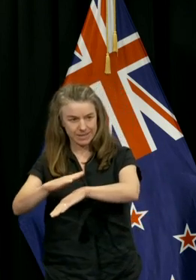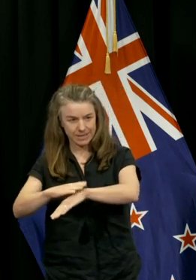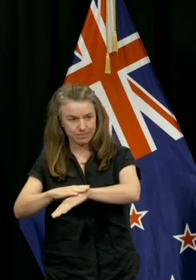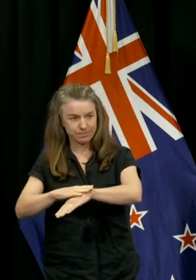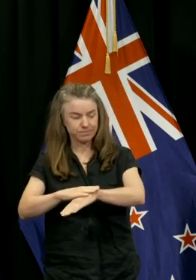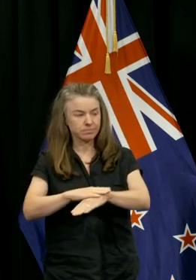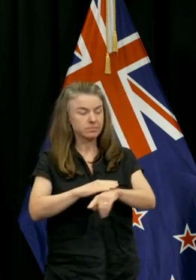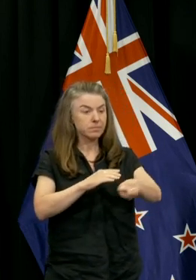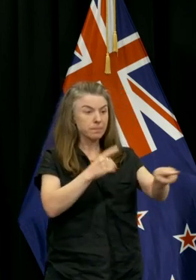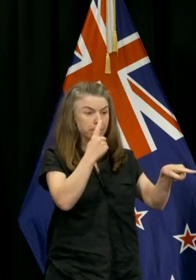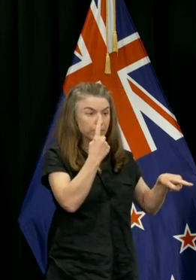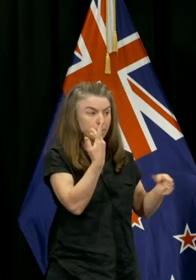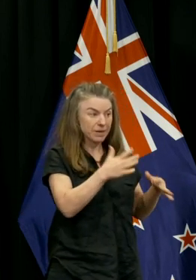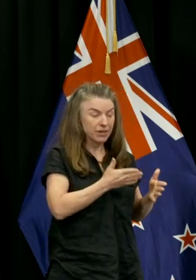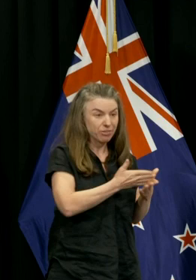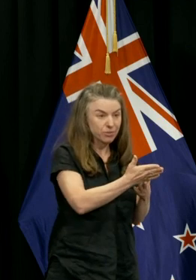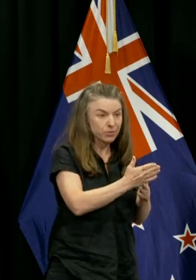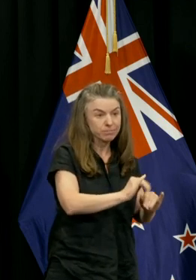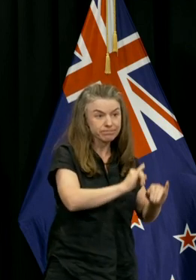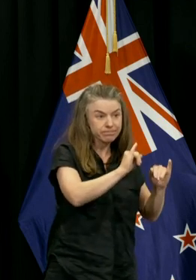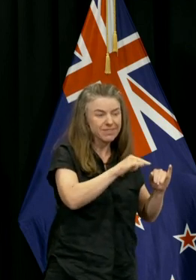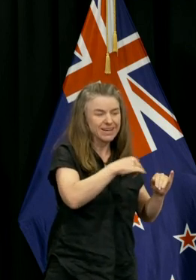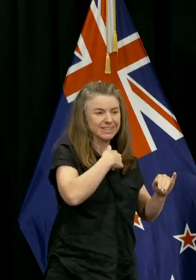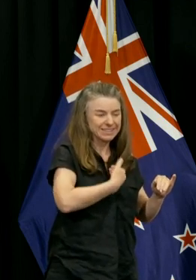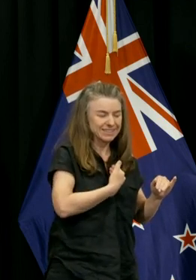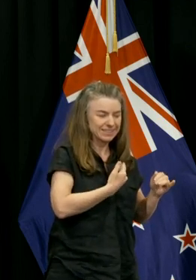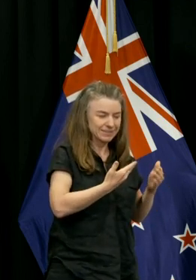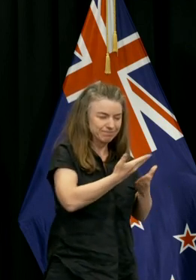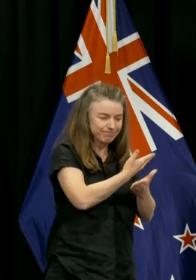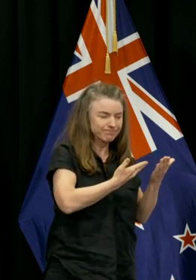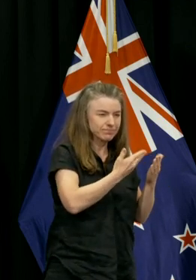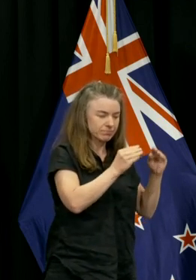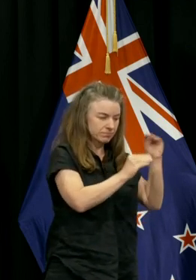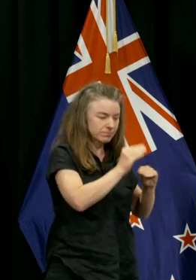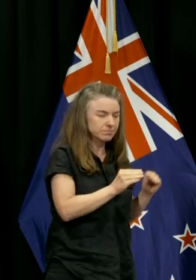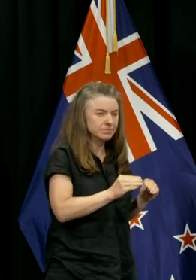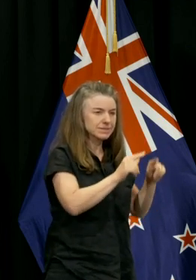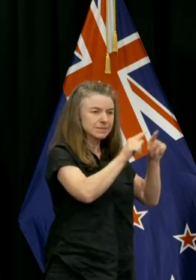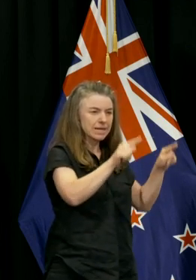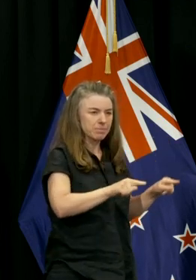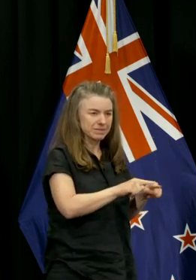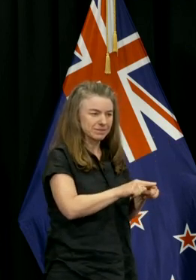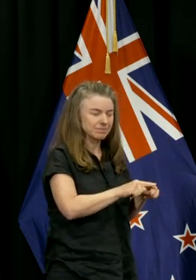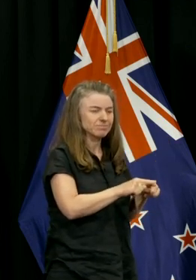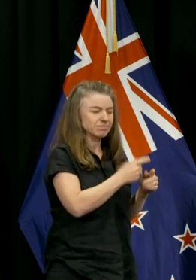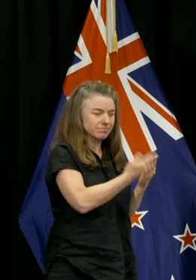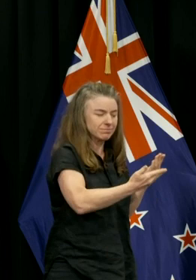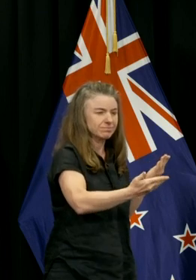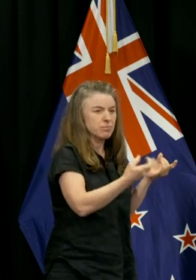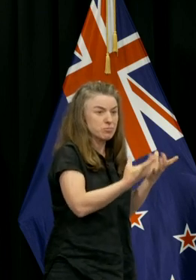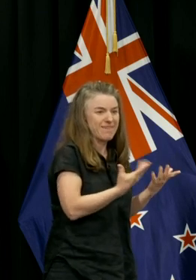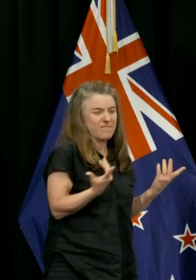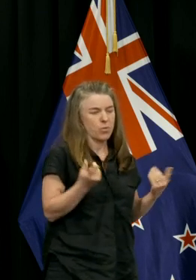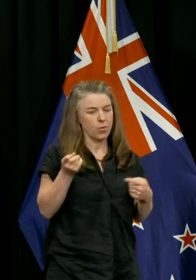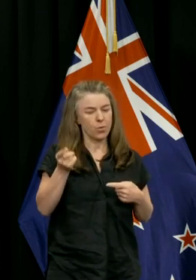families, those affected, to be able to pull together their statements in preparation for that process. So I need to